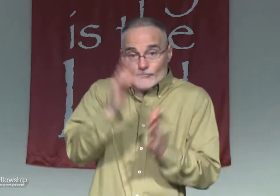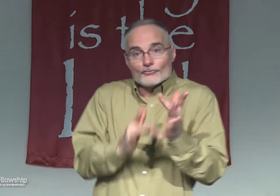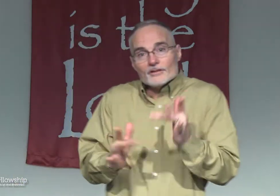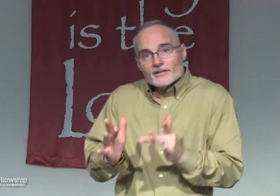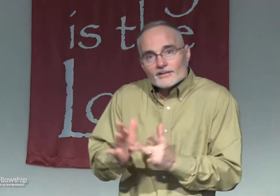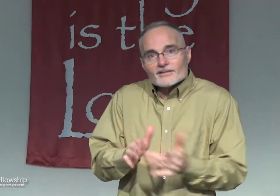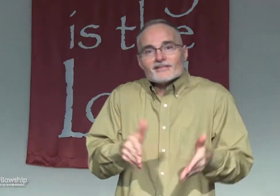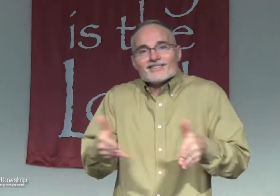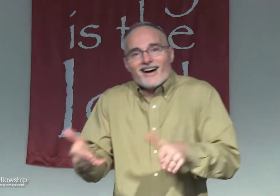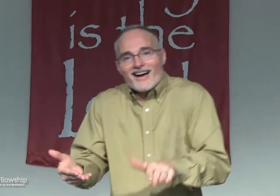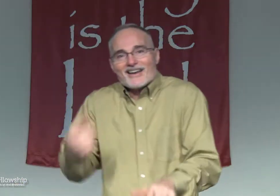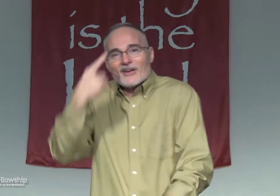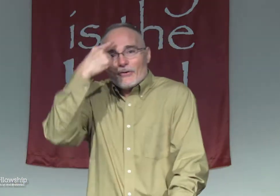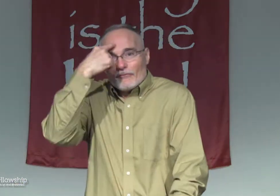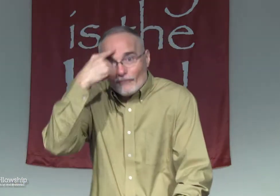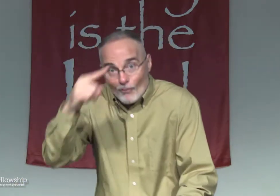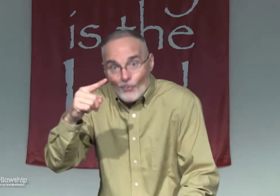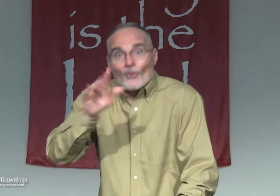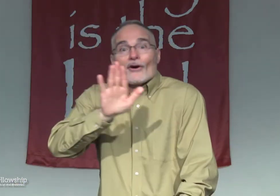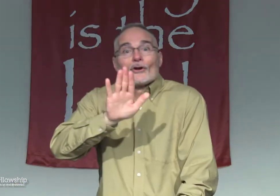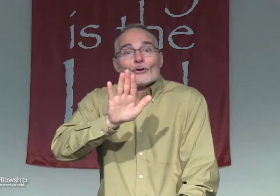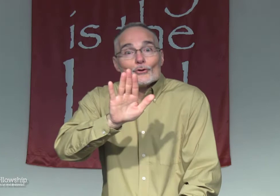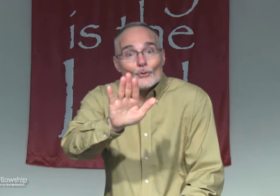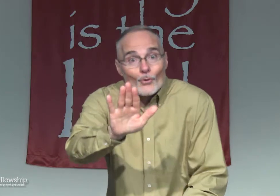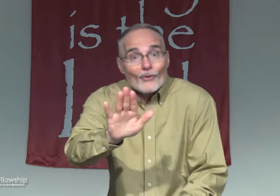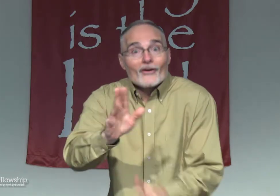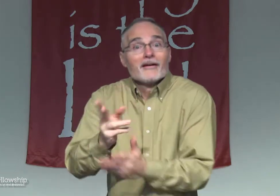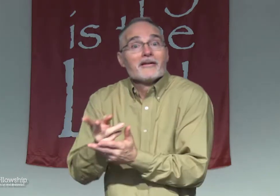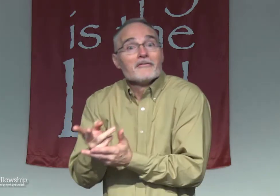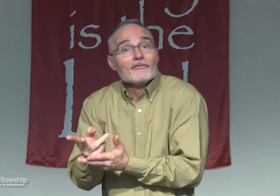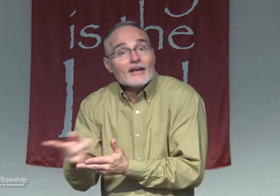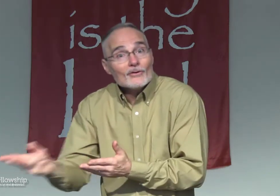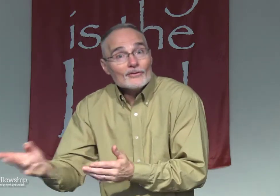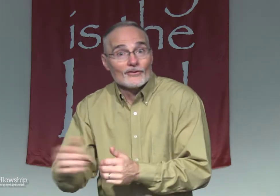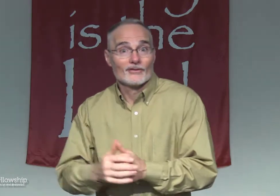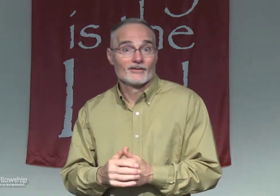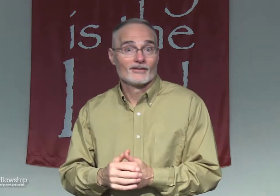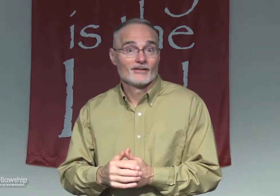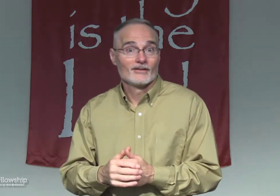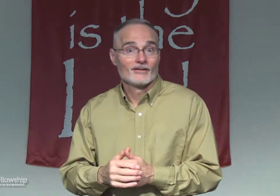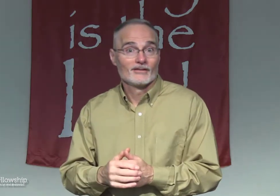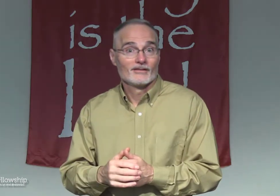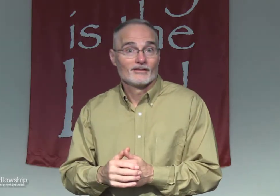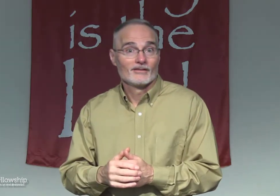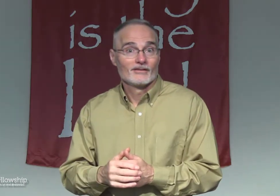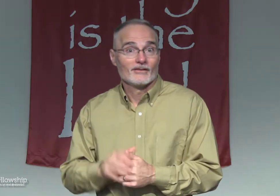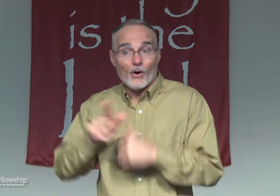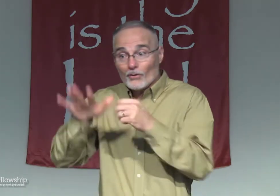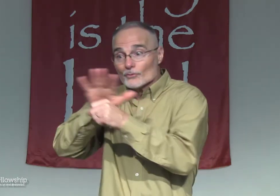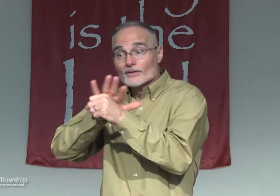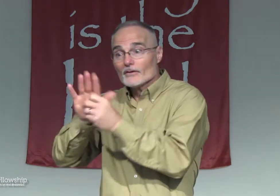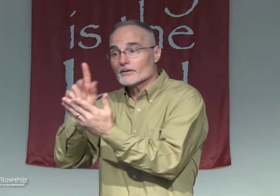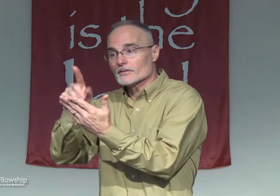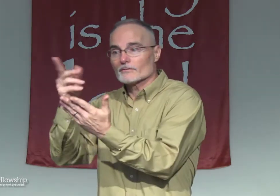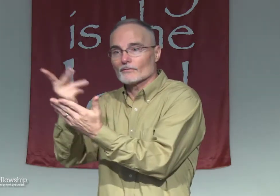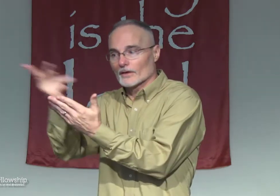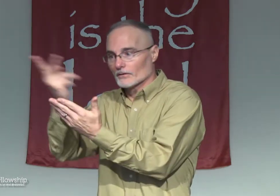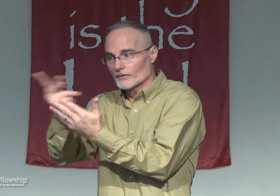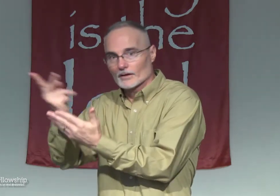Doesn't have to be feared because Jesus died for your failures.